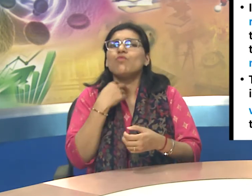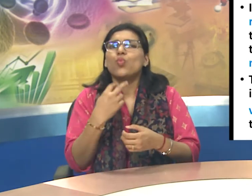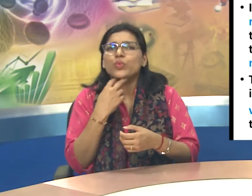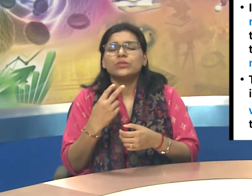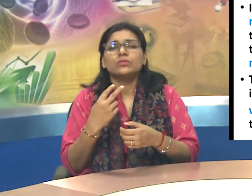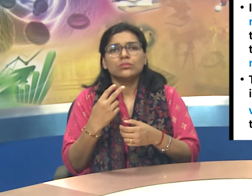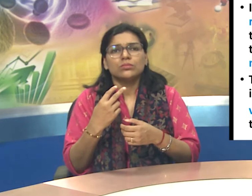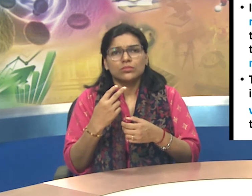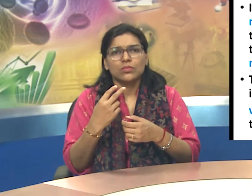computer.